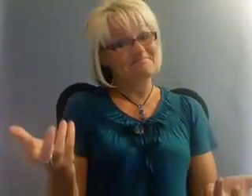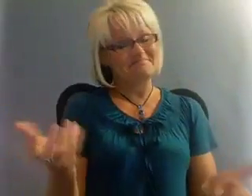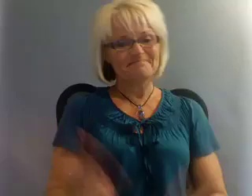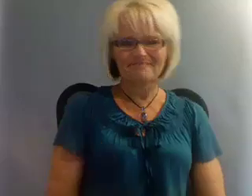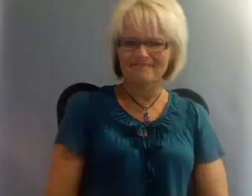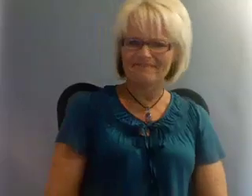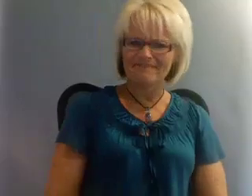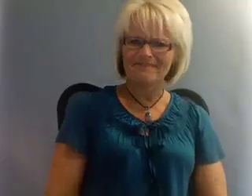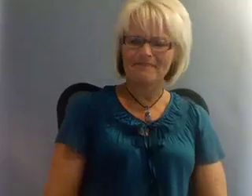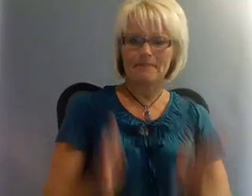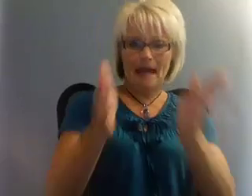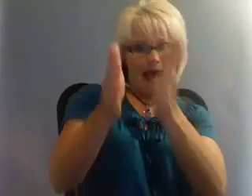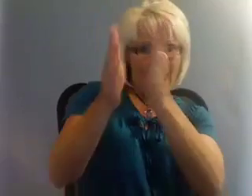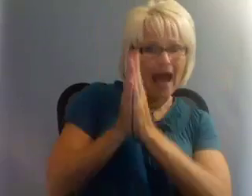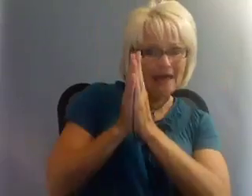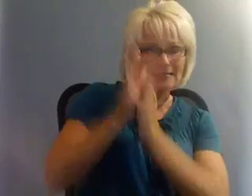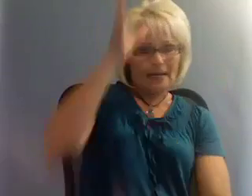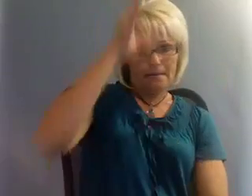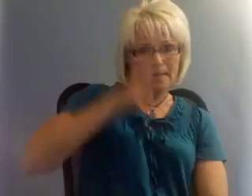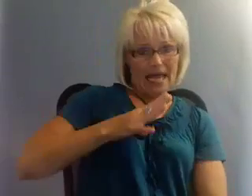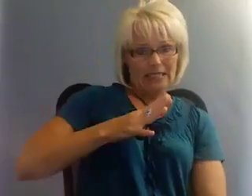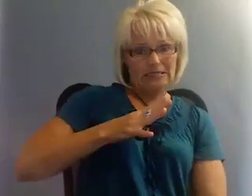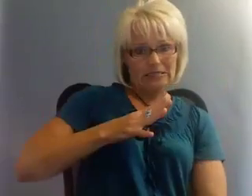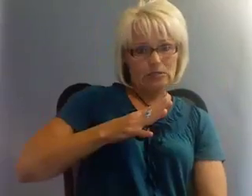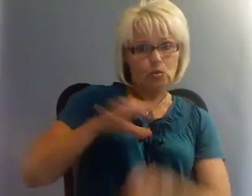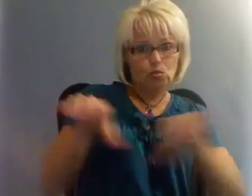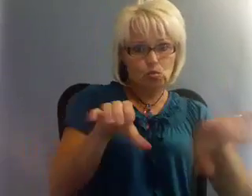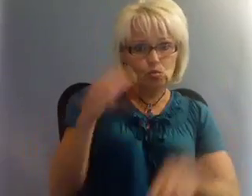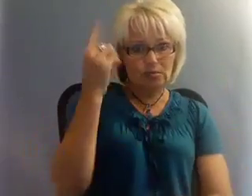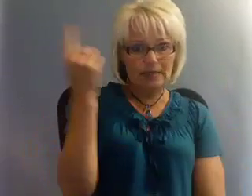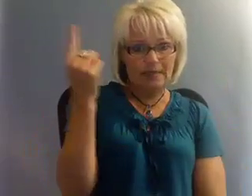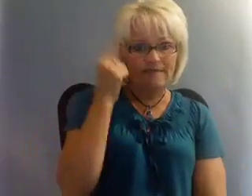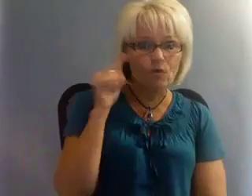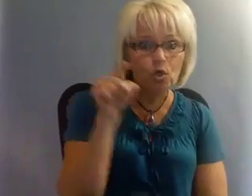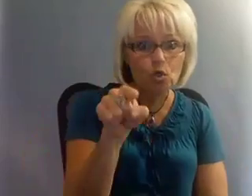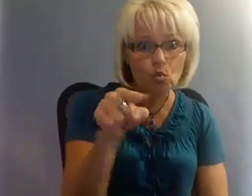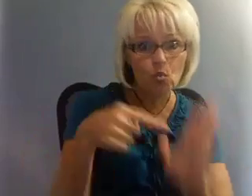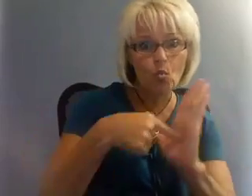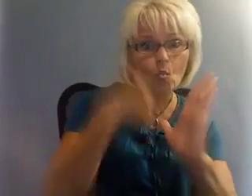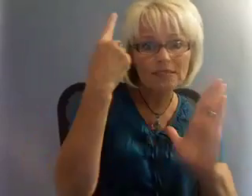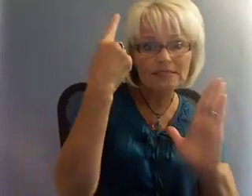Asking a man to do something once is like never having asked him to do it at all.